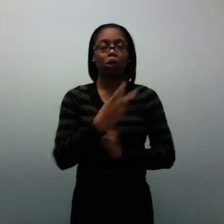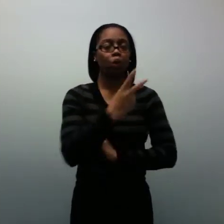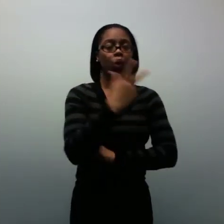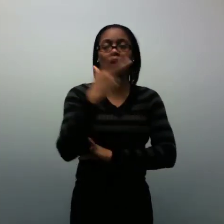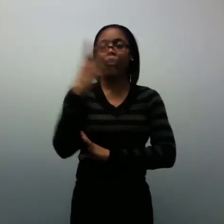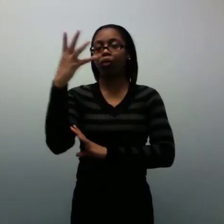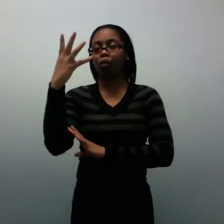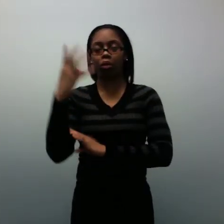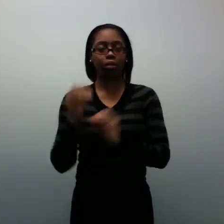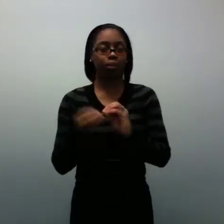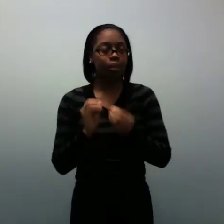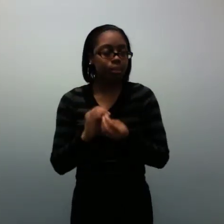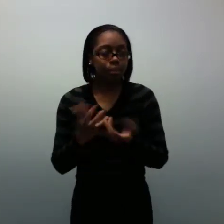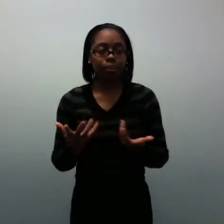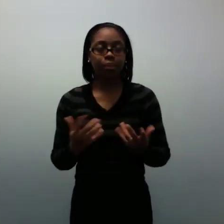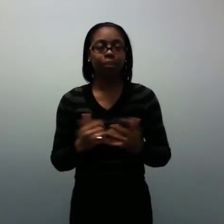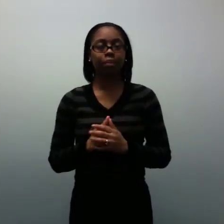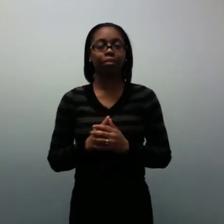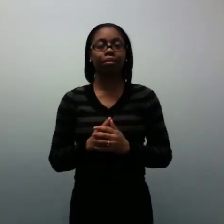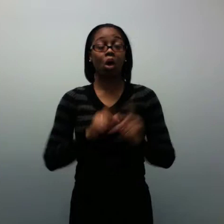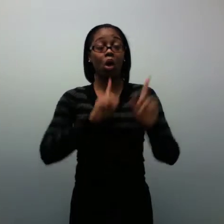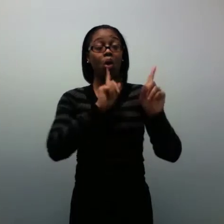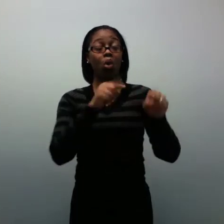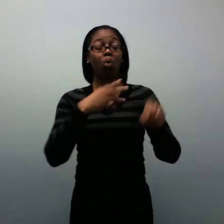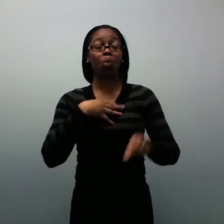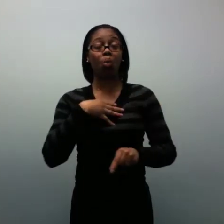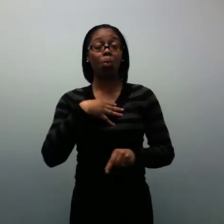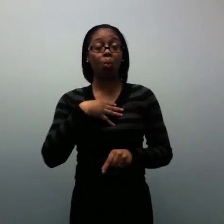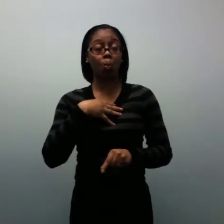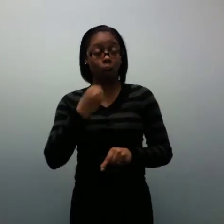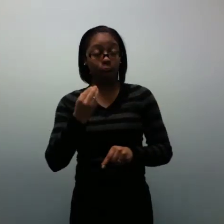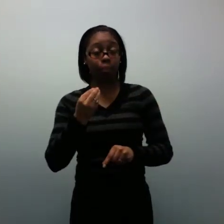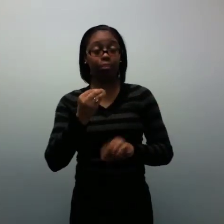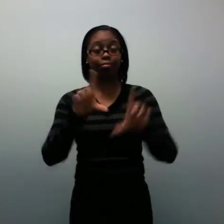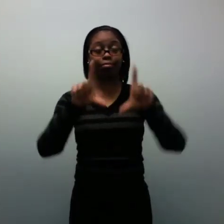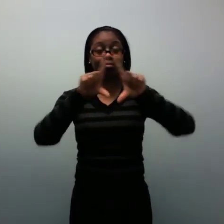numbers. So let's go to the whiteboard and see how to set up this thing called a lattice.